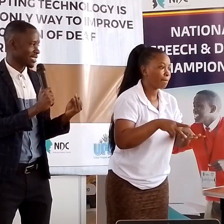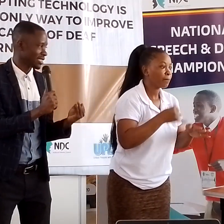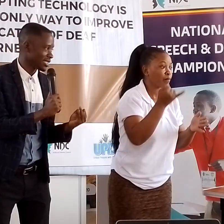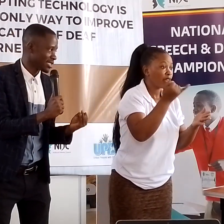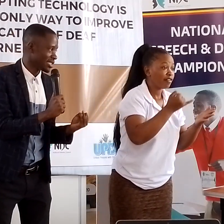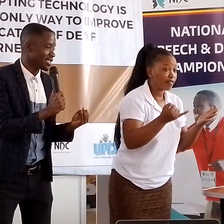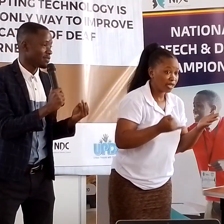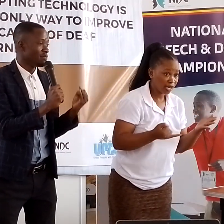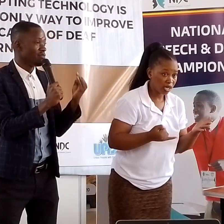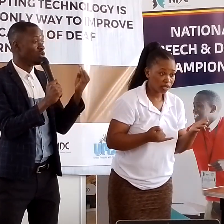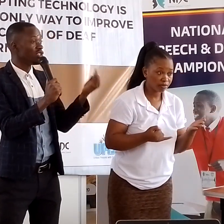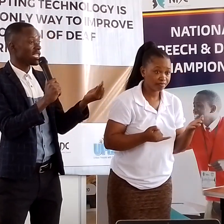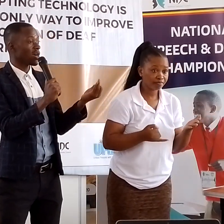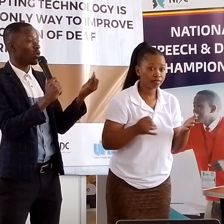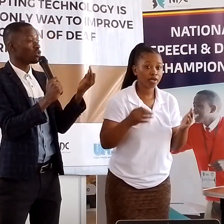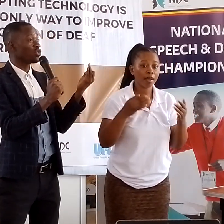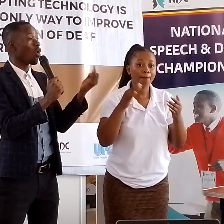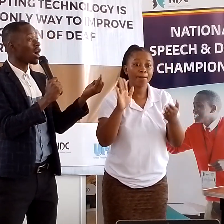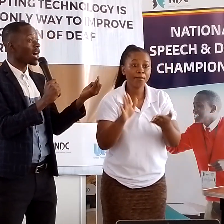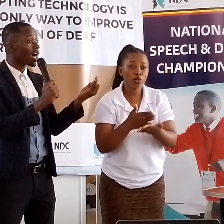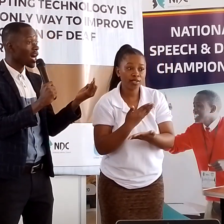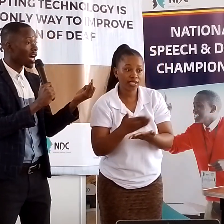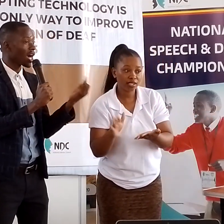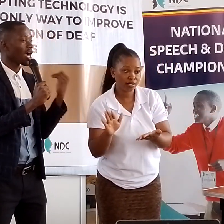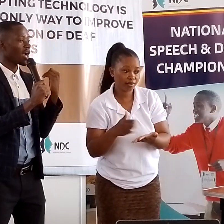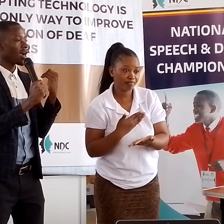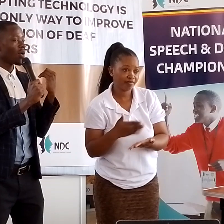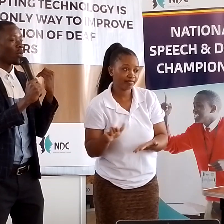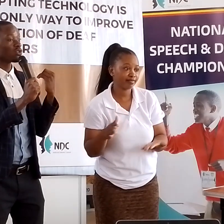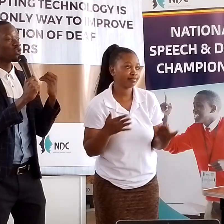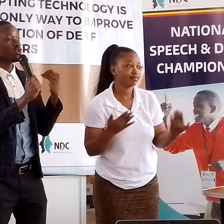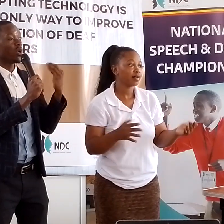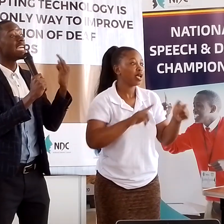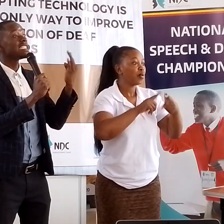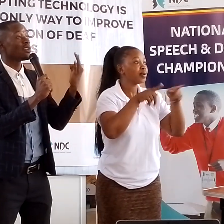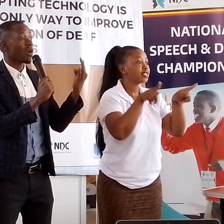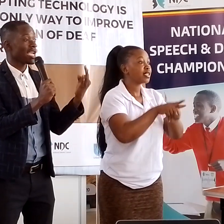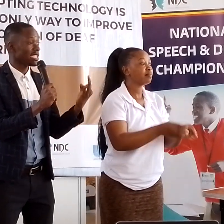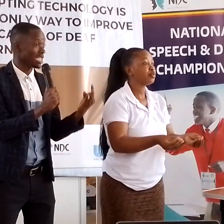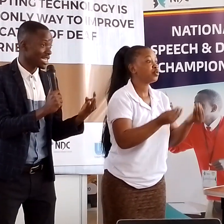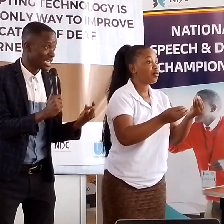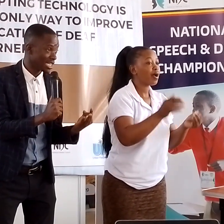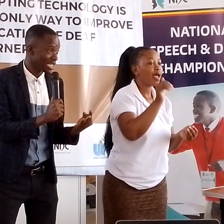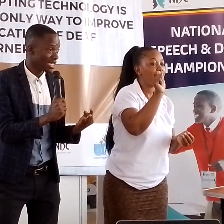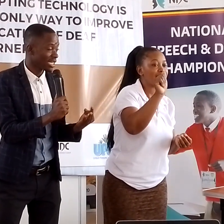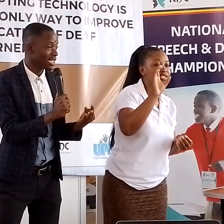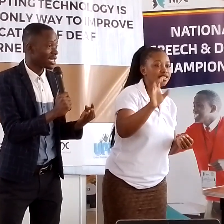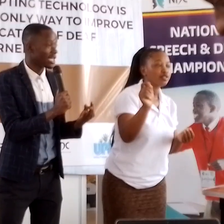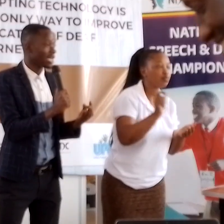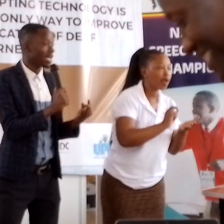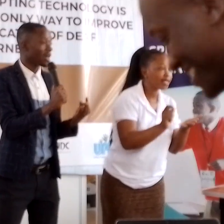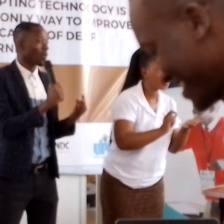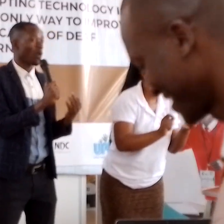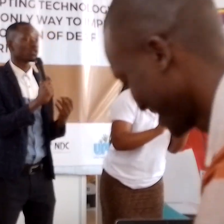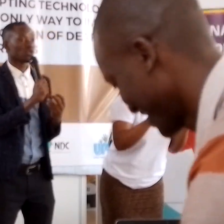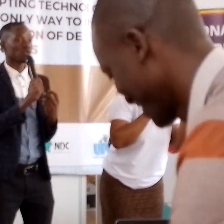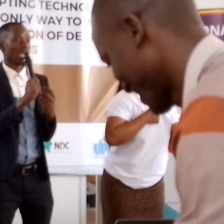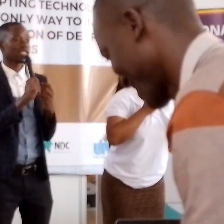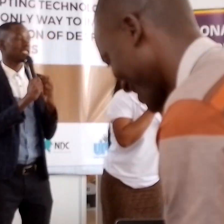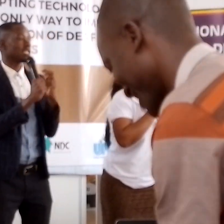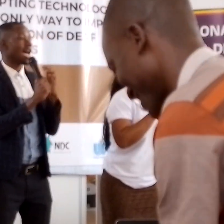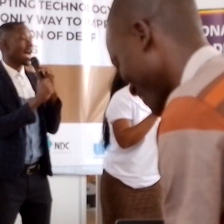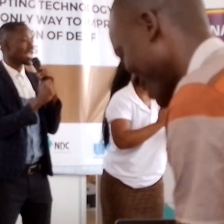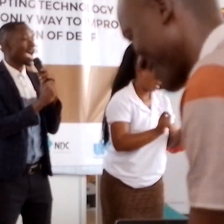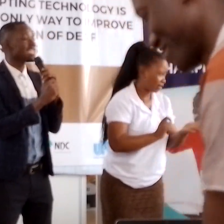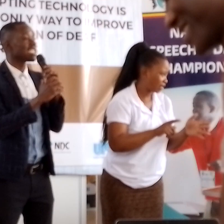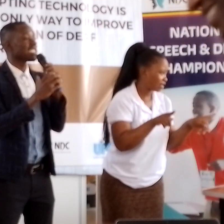arts, music or song. We also do essay writing. We also look